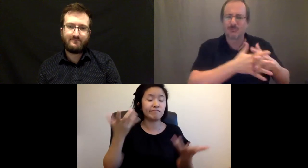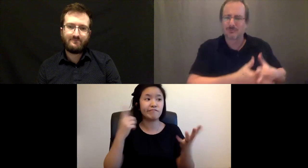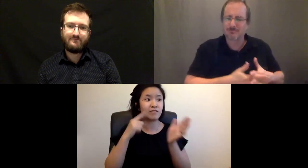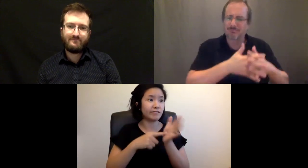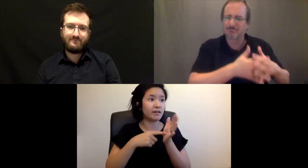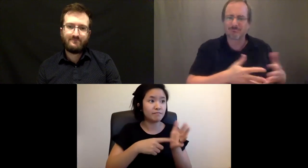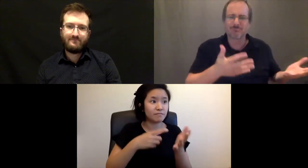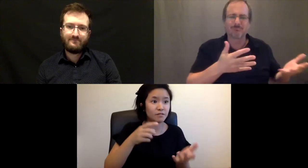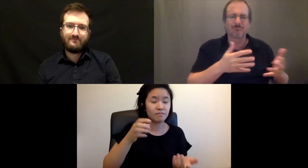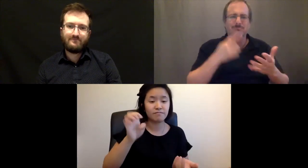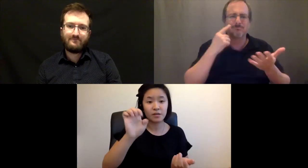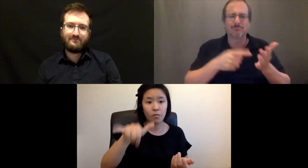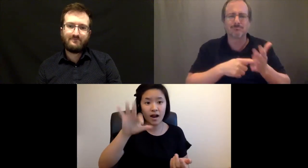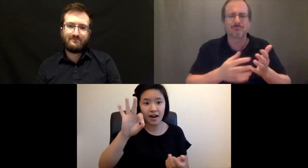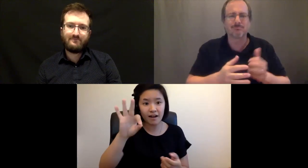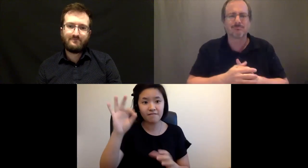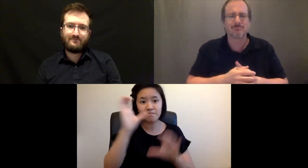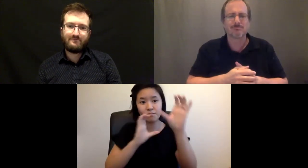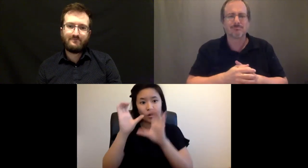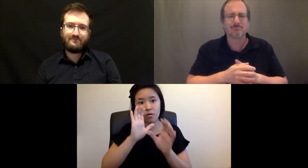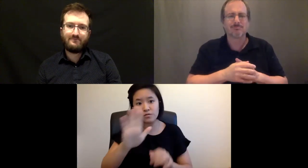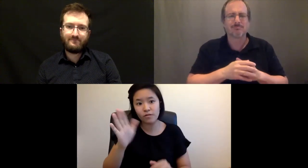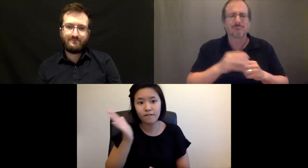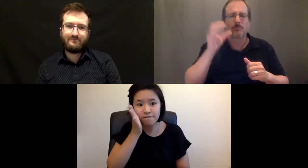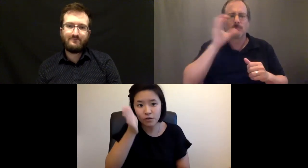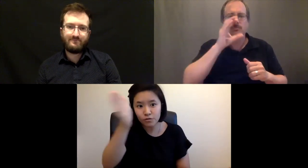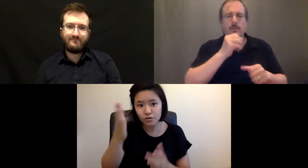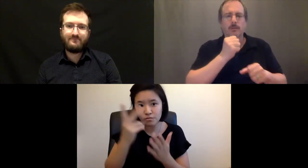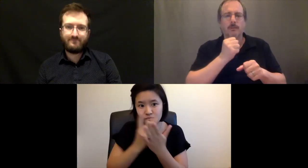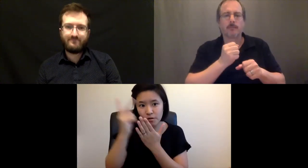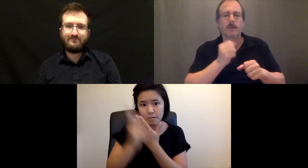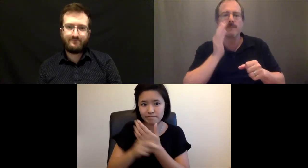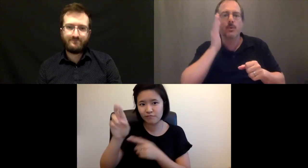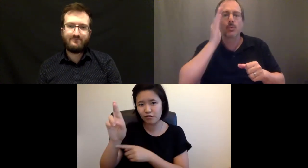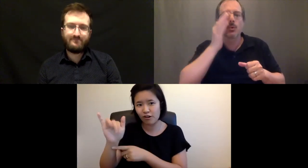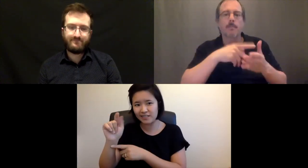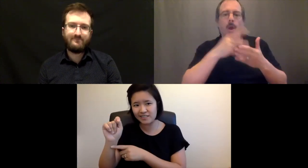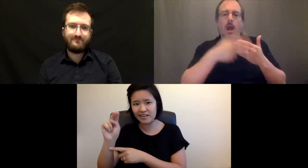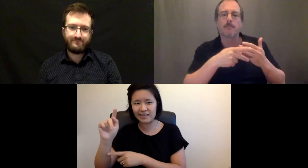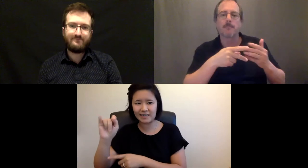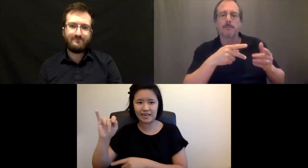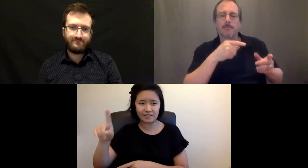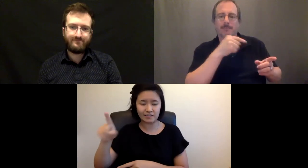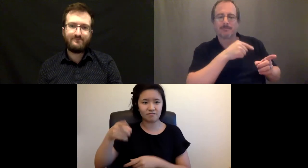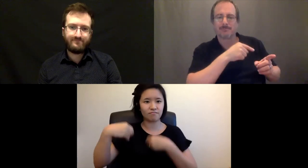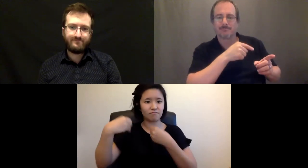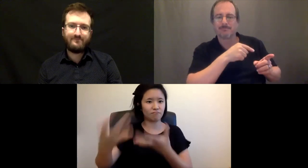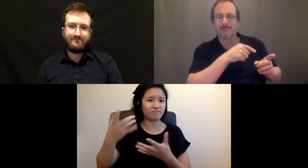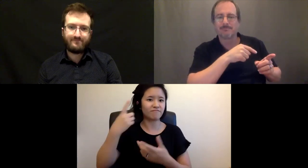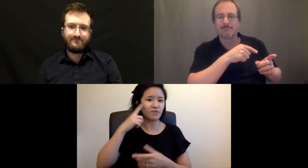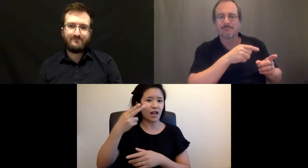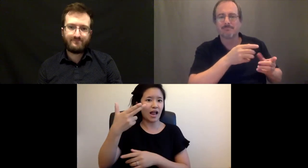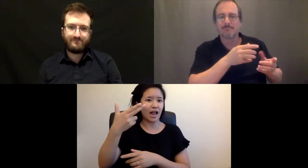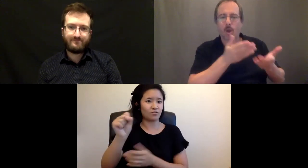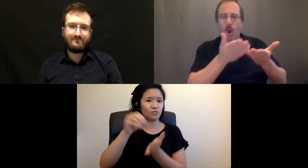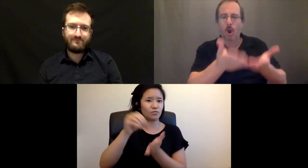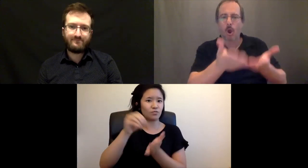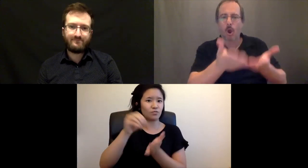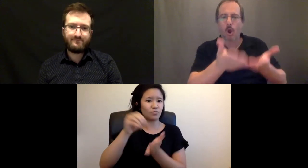States. There's a number of opportunities, right? EYF, looking for your future program. It's offered through